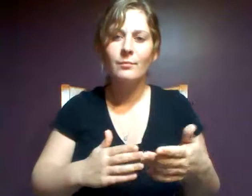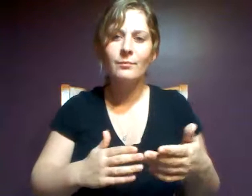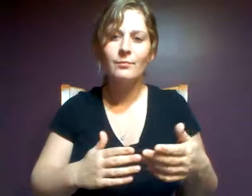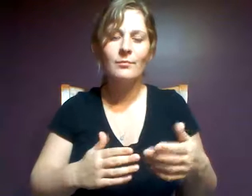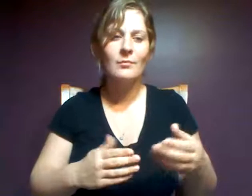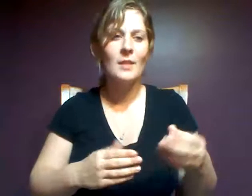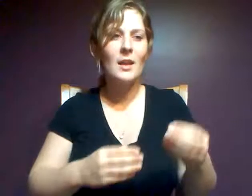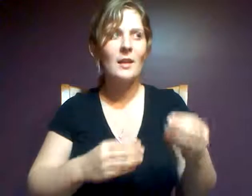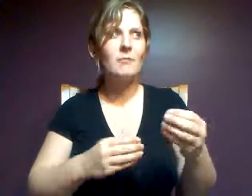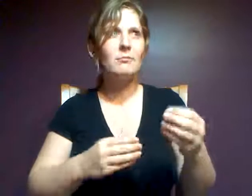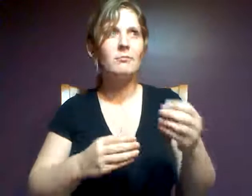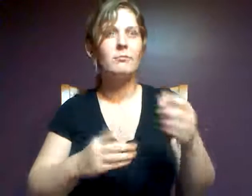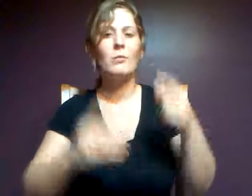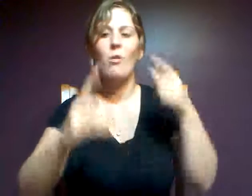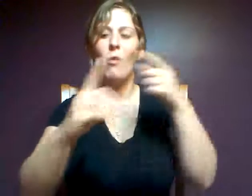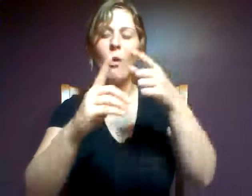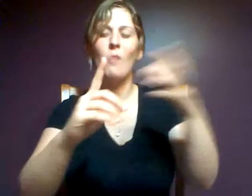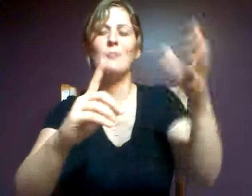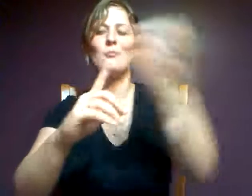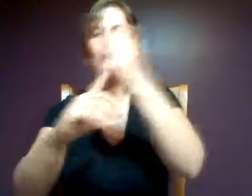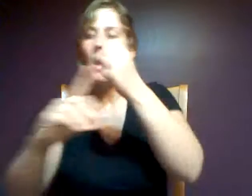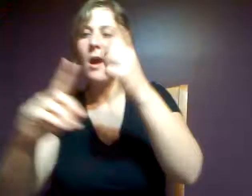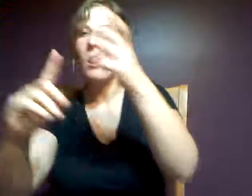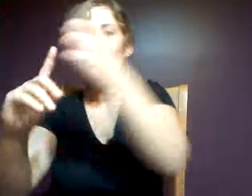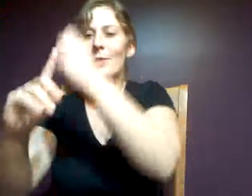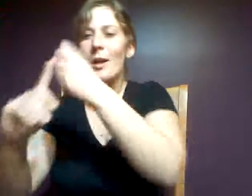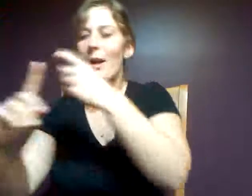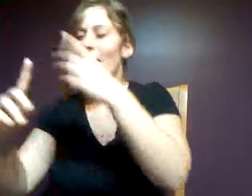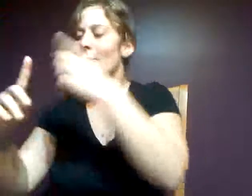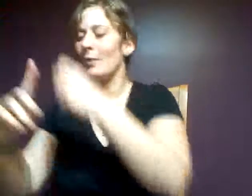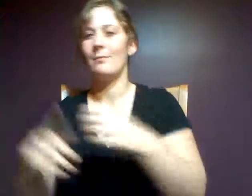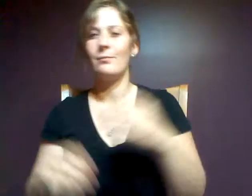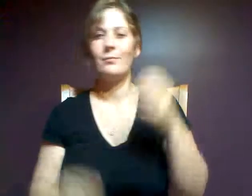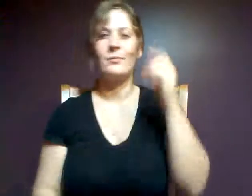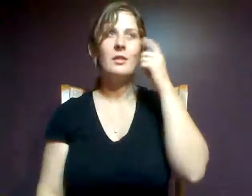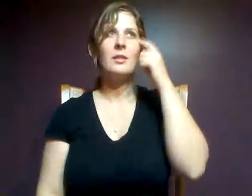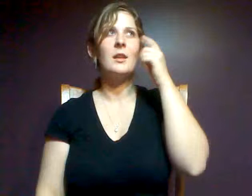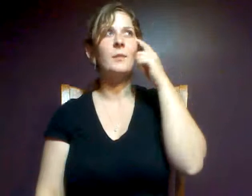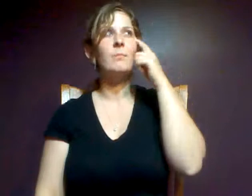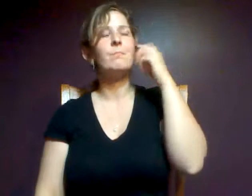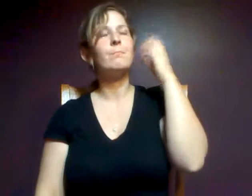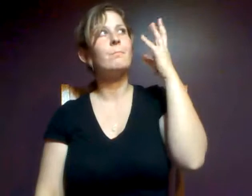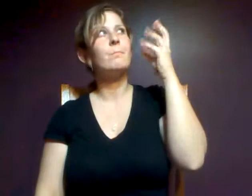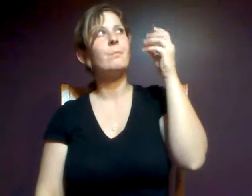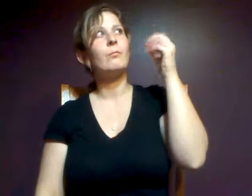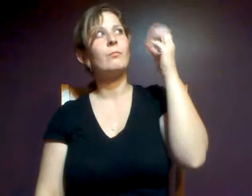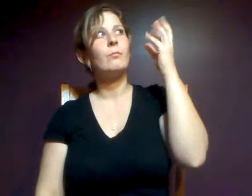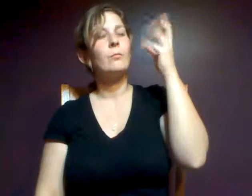what this might mean for someone in your life. Who have you got in mind? Is it your wife, your